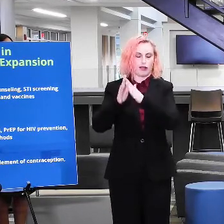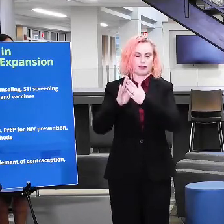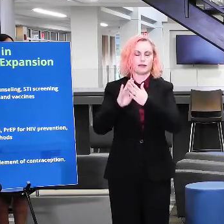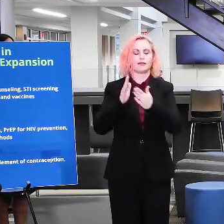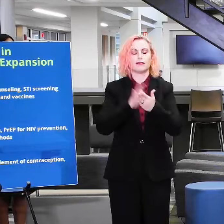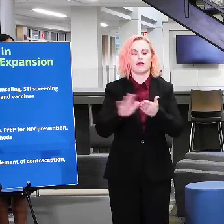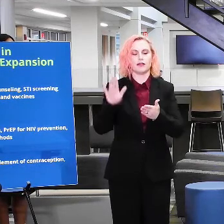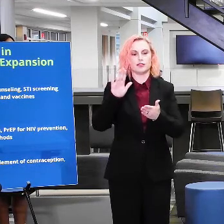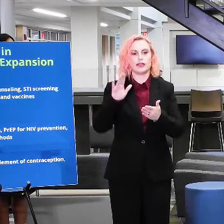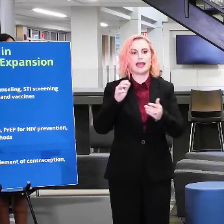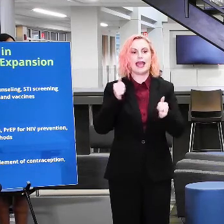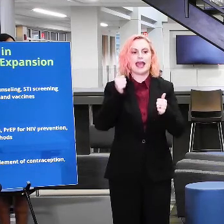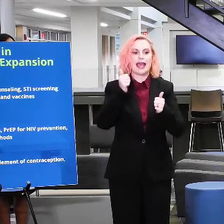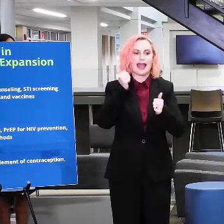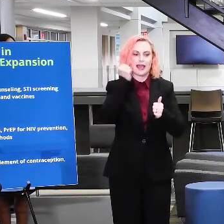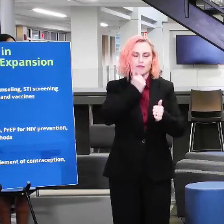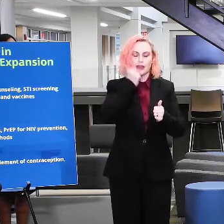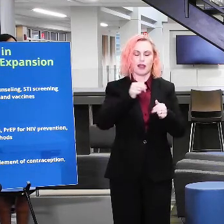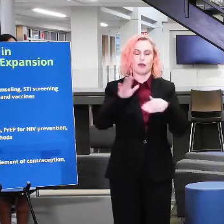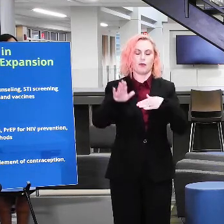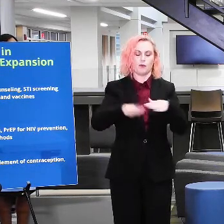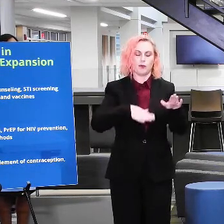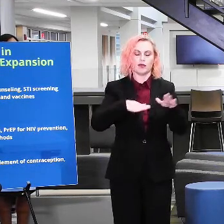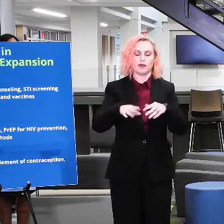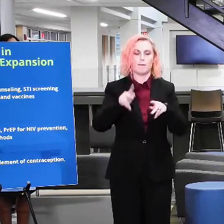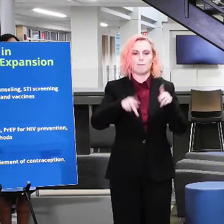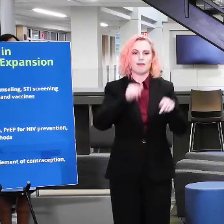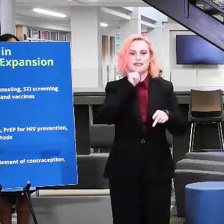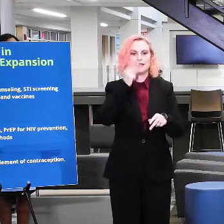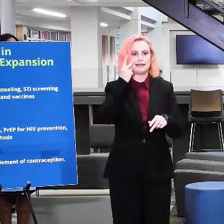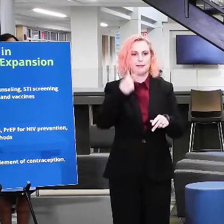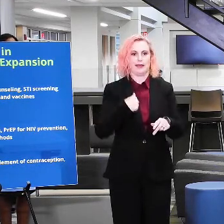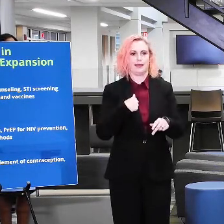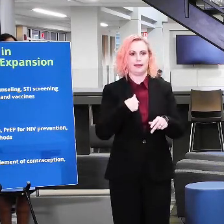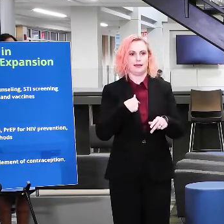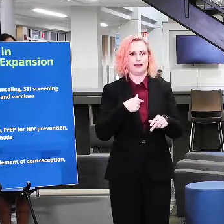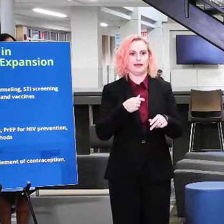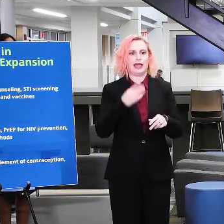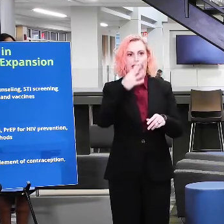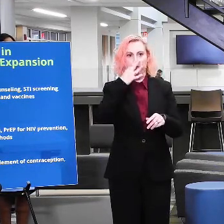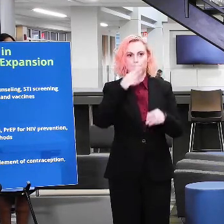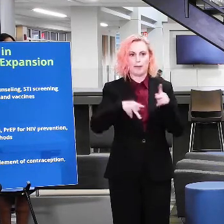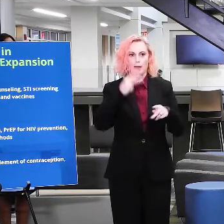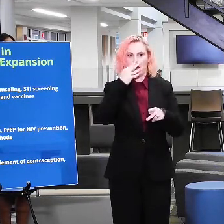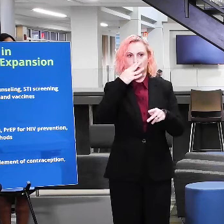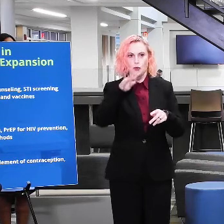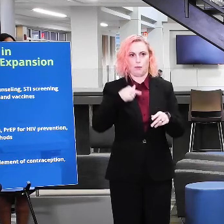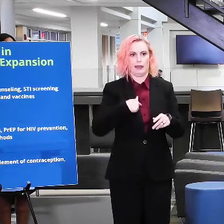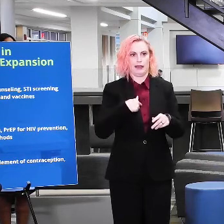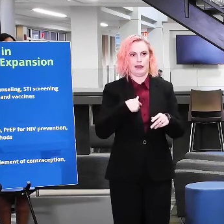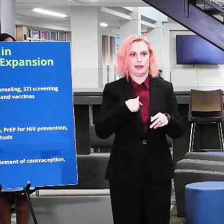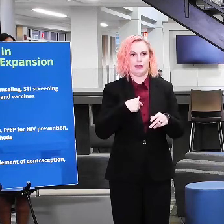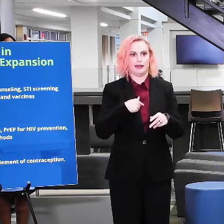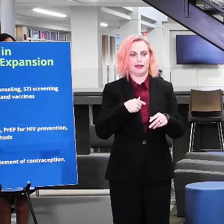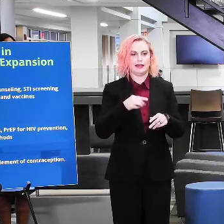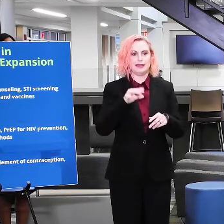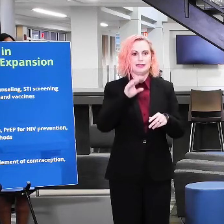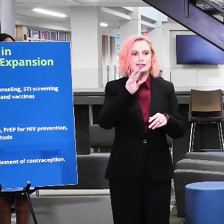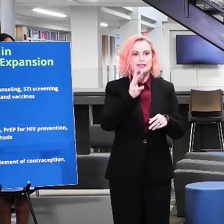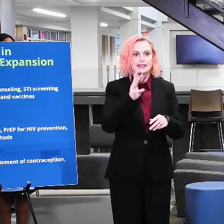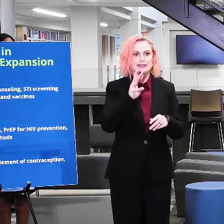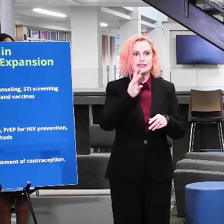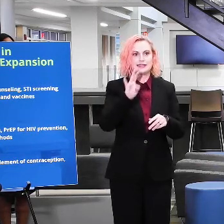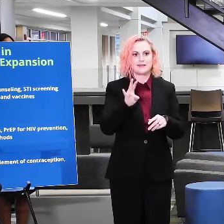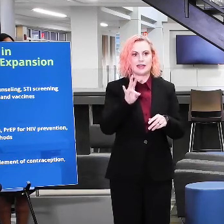walked across campus, I was invisible and ignored. And being invisible and ignored,